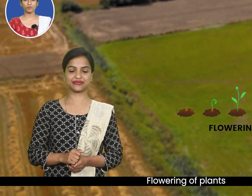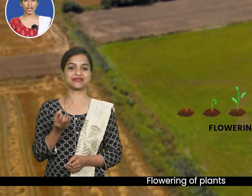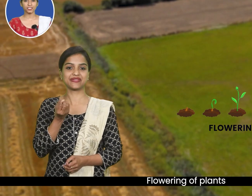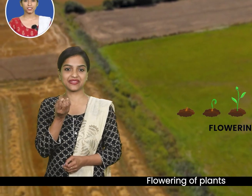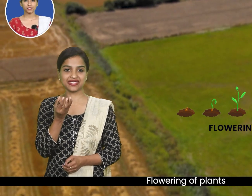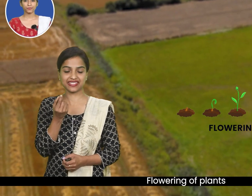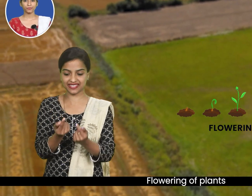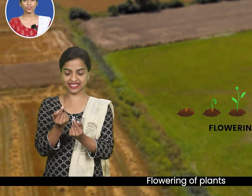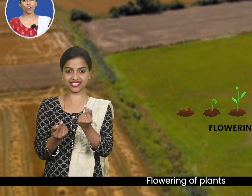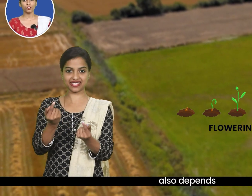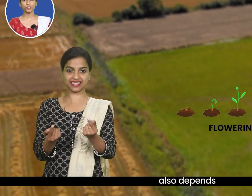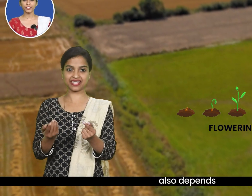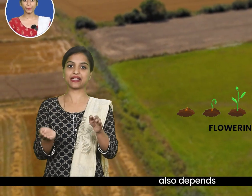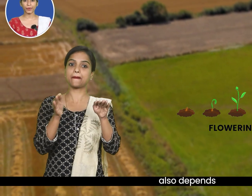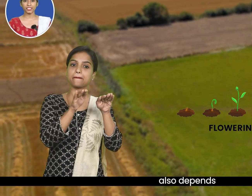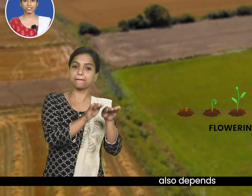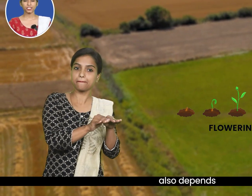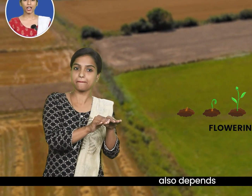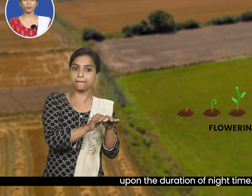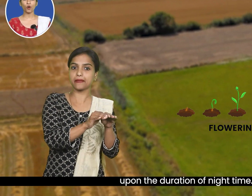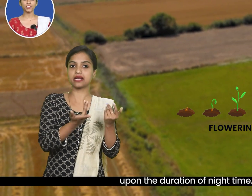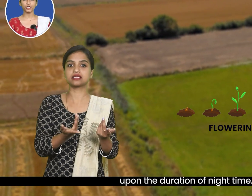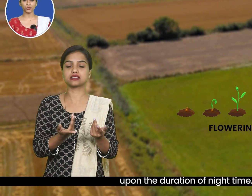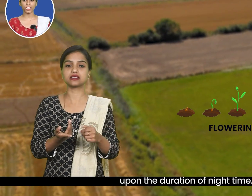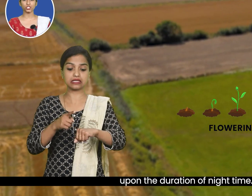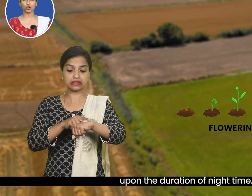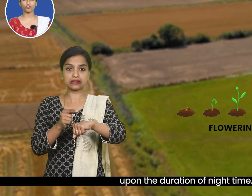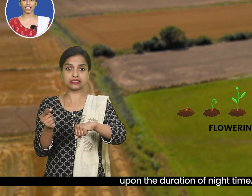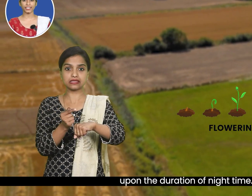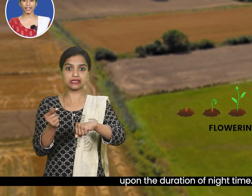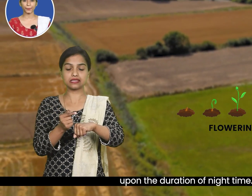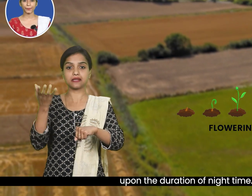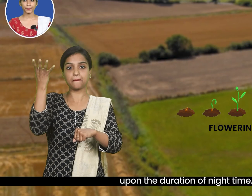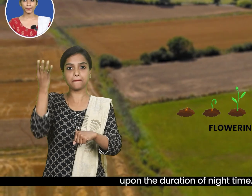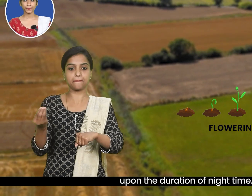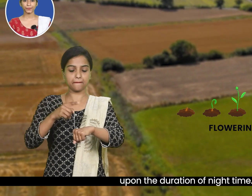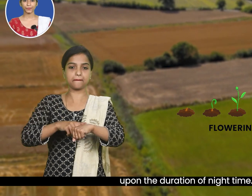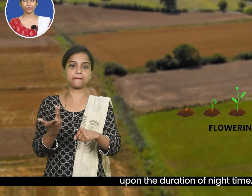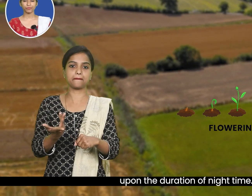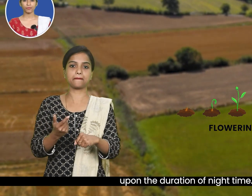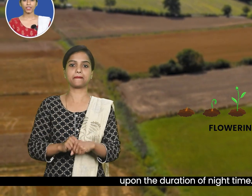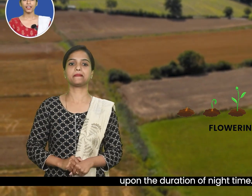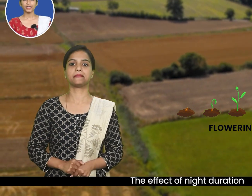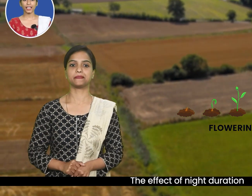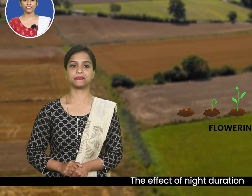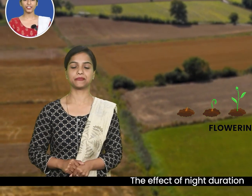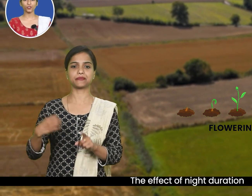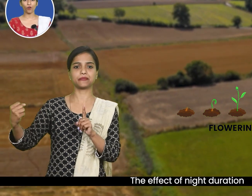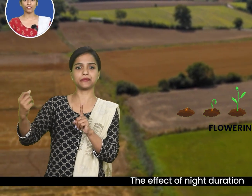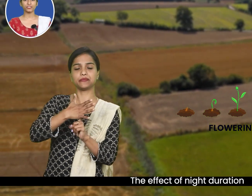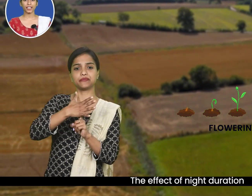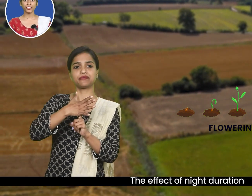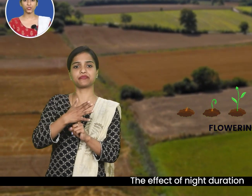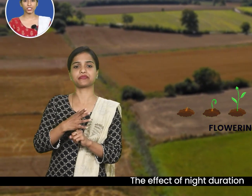Flowering of plants also depends upon the duration of night time. The